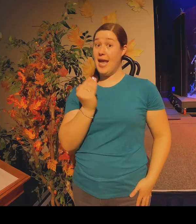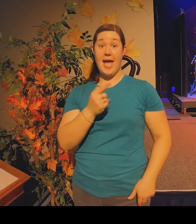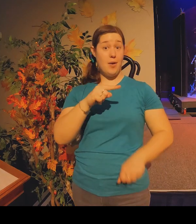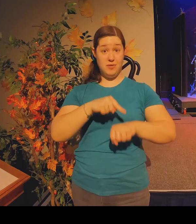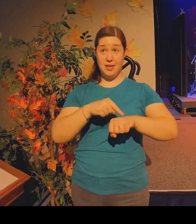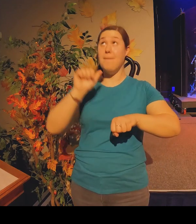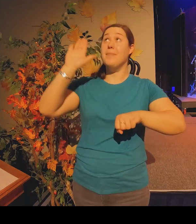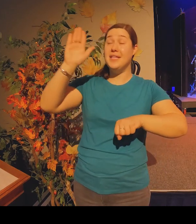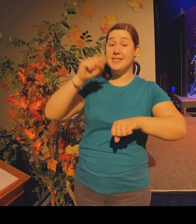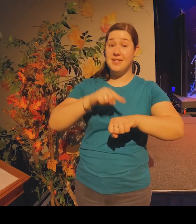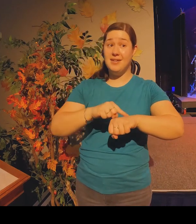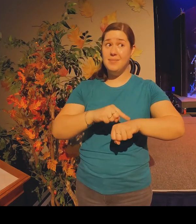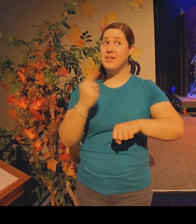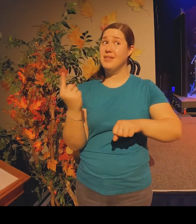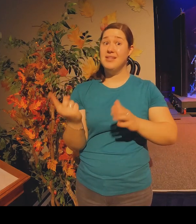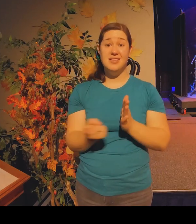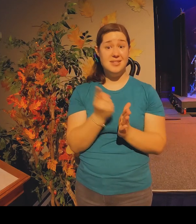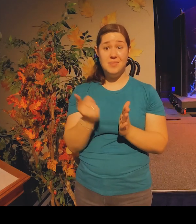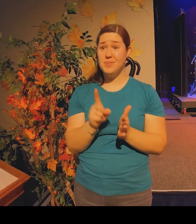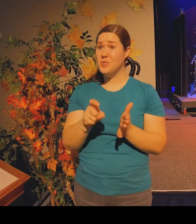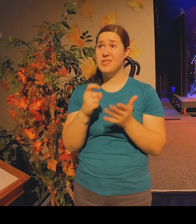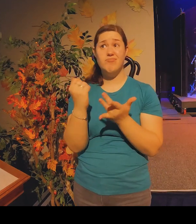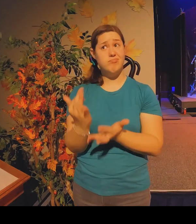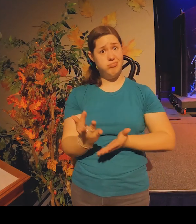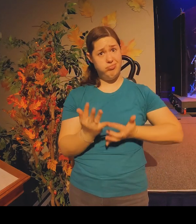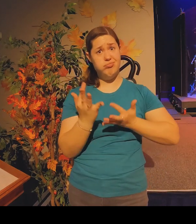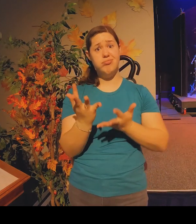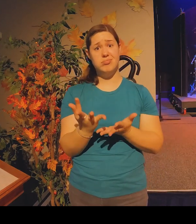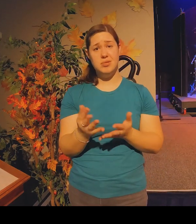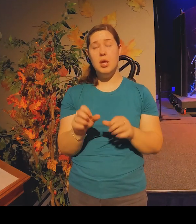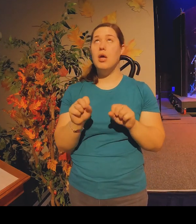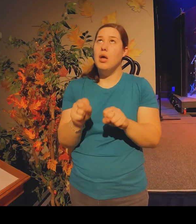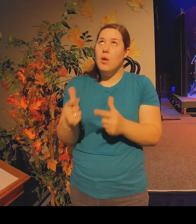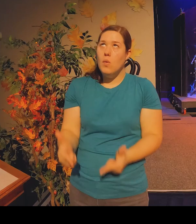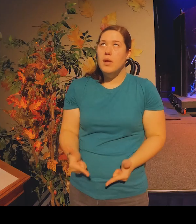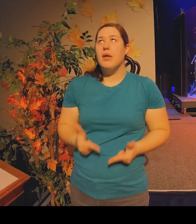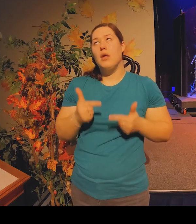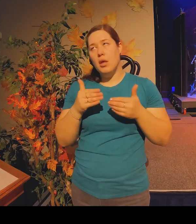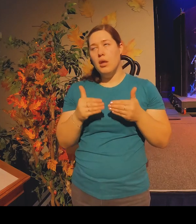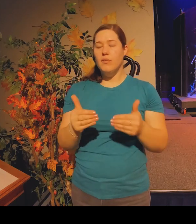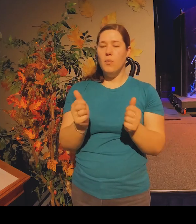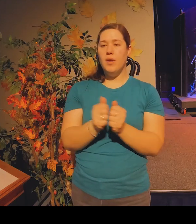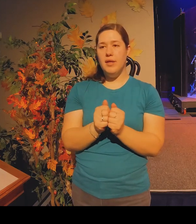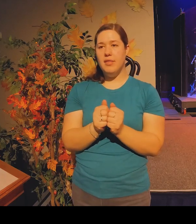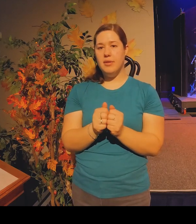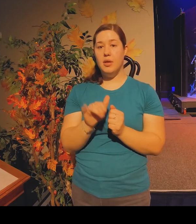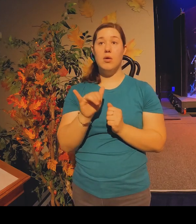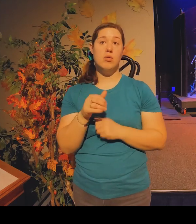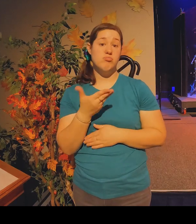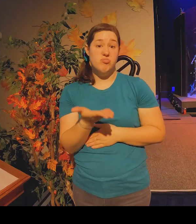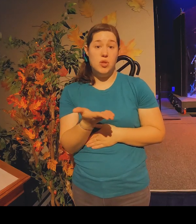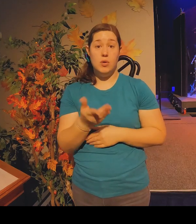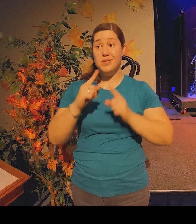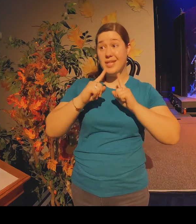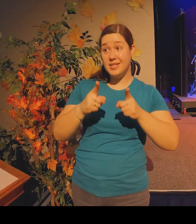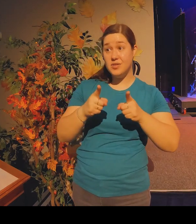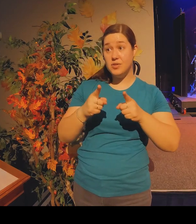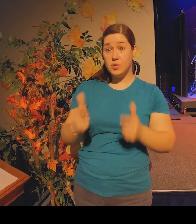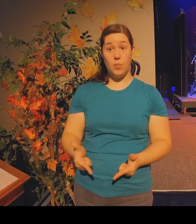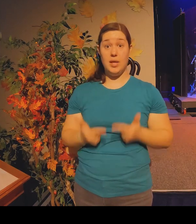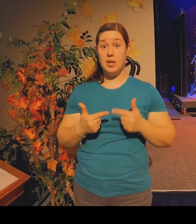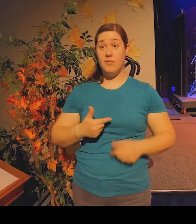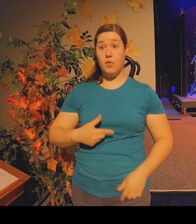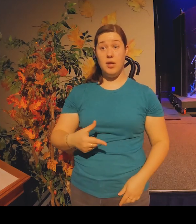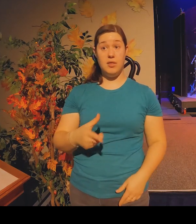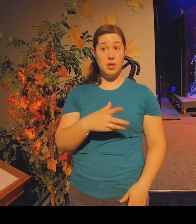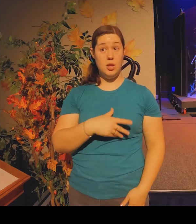wait. And you know what? We can live with those two answers, can't we? We can live with go, indeed. And we can live with